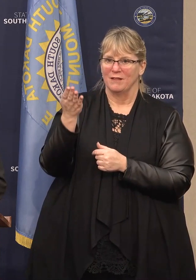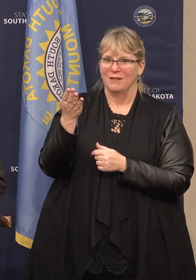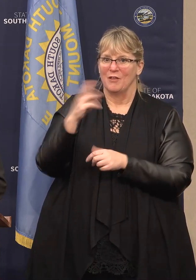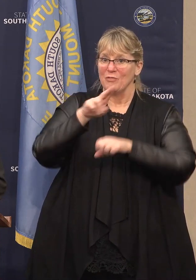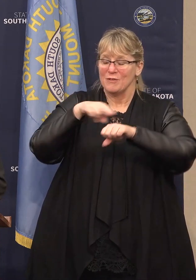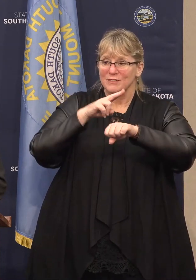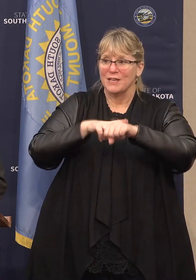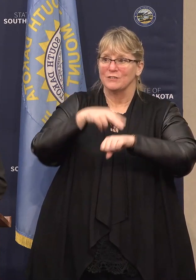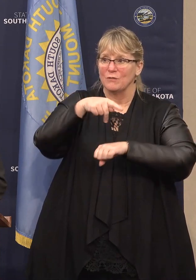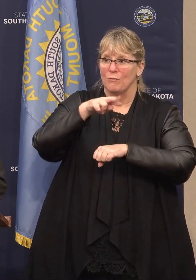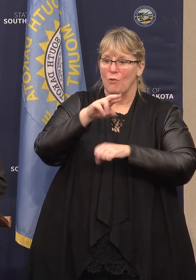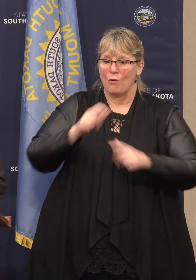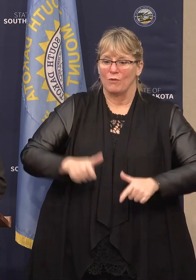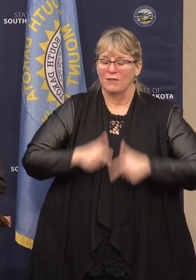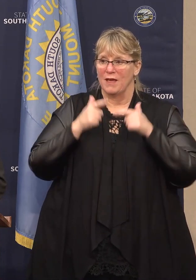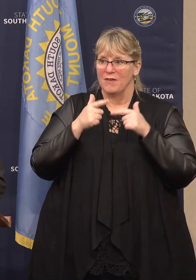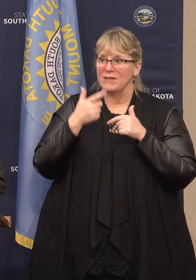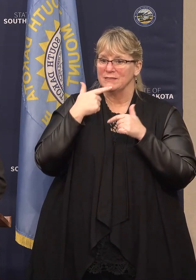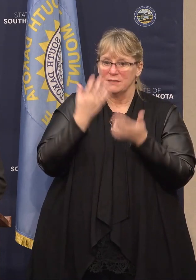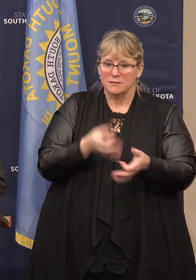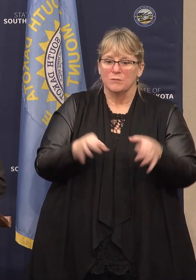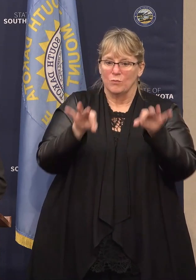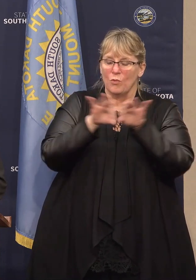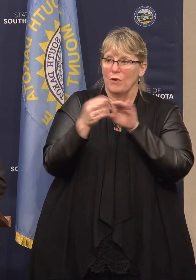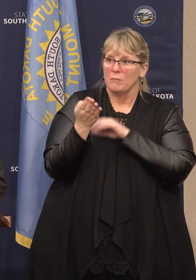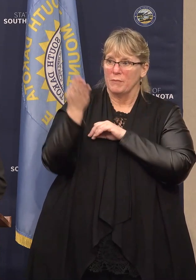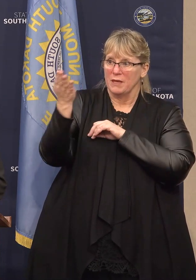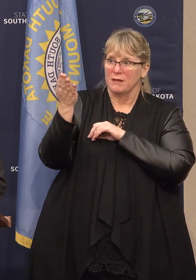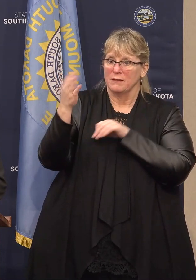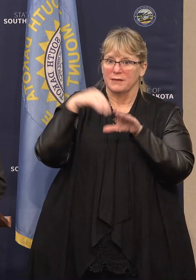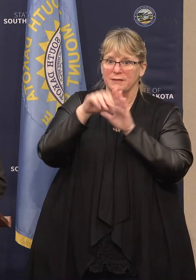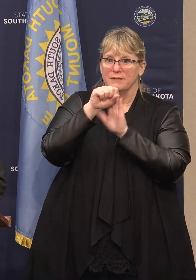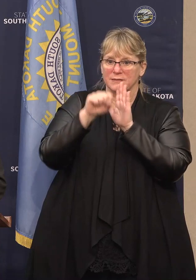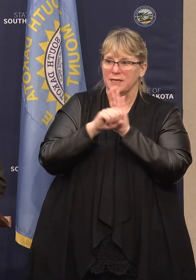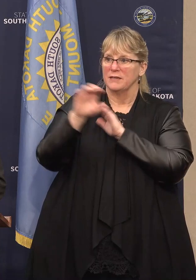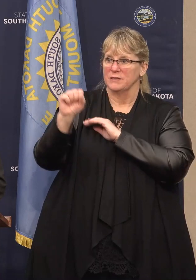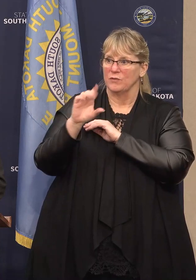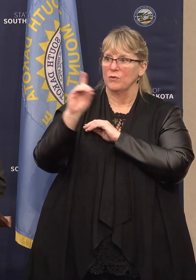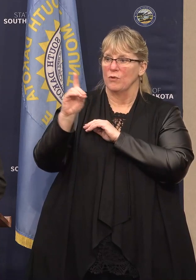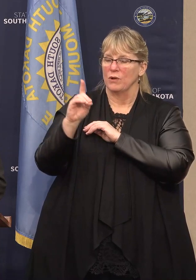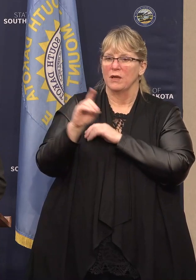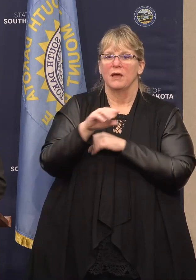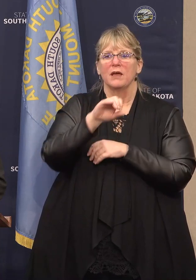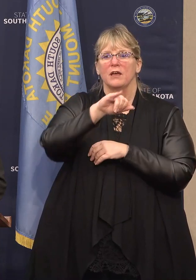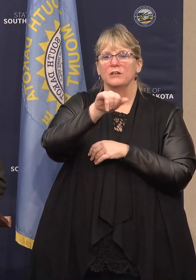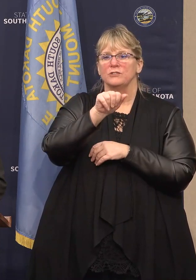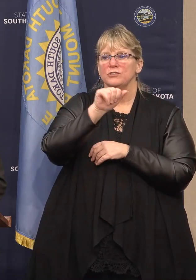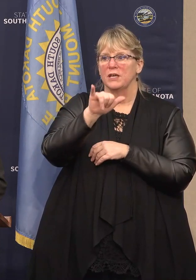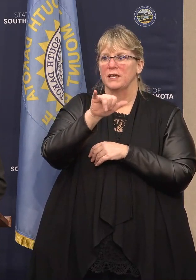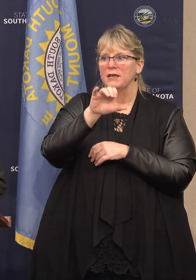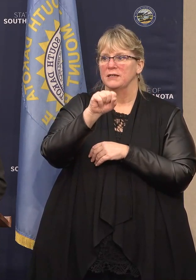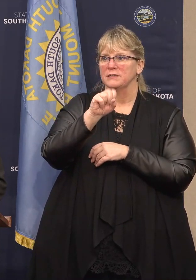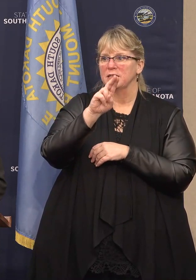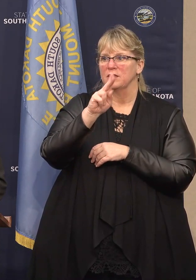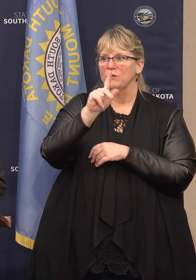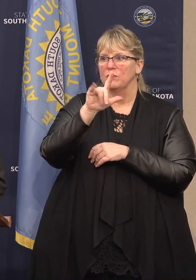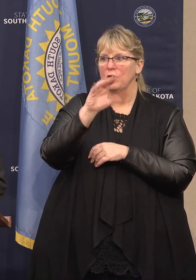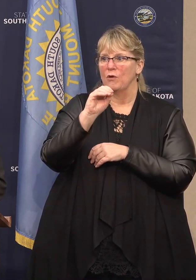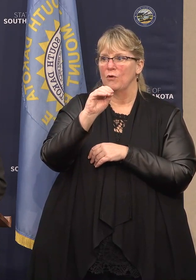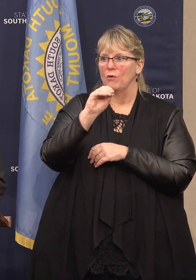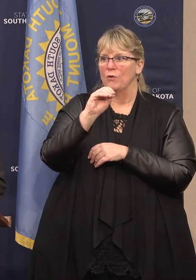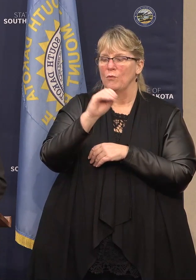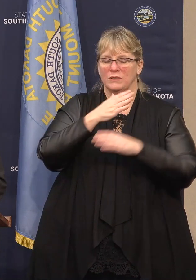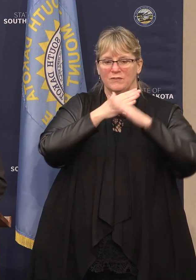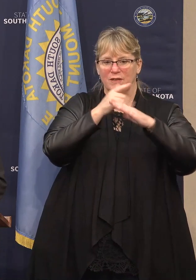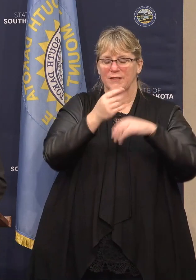pro-life leaders that say this is an important bill at this time in the state of South Dakota. Jay Sekulow, who has agreed to defend this bill free of